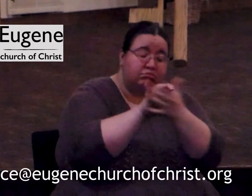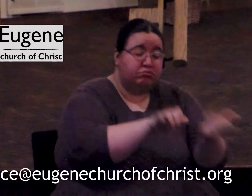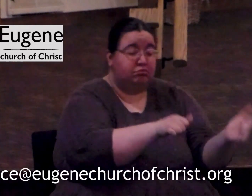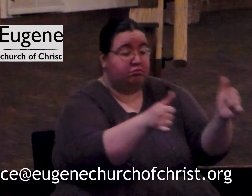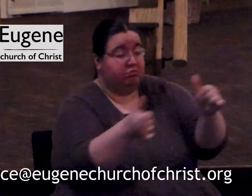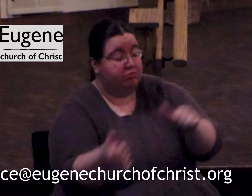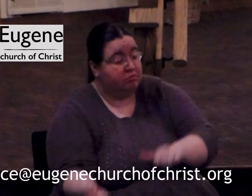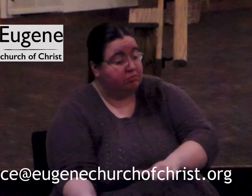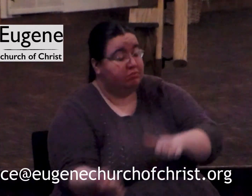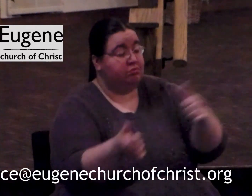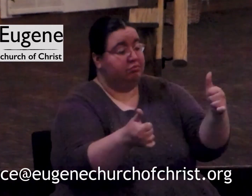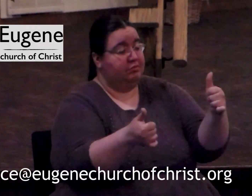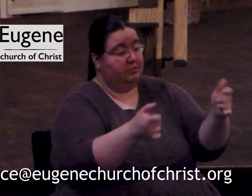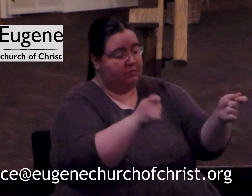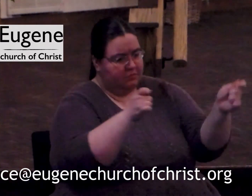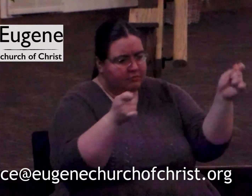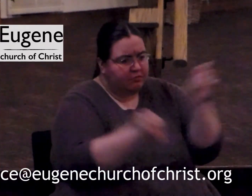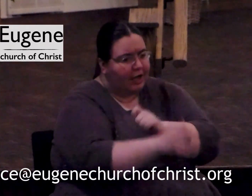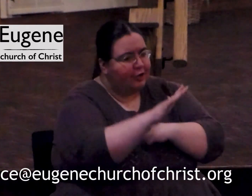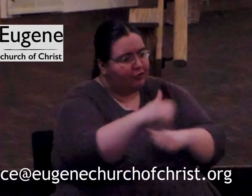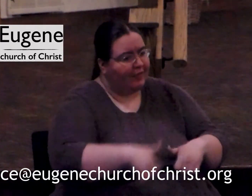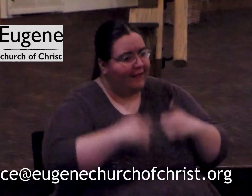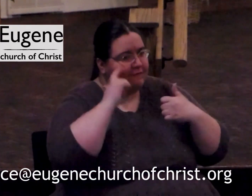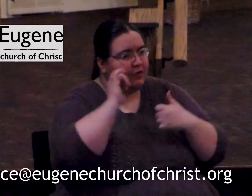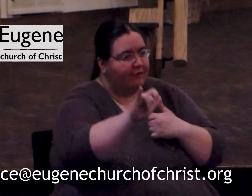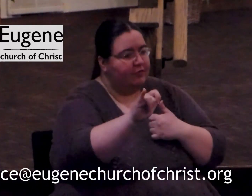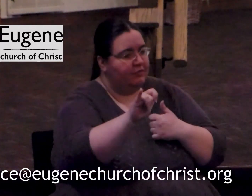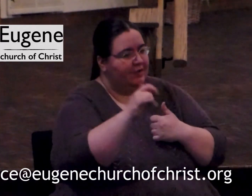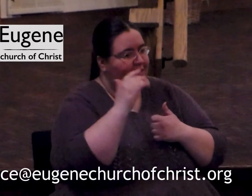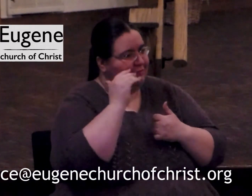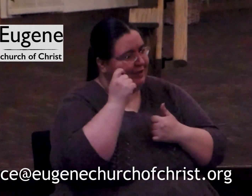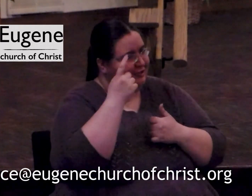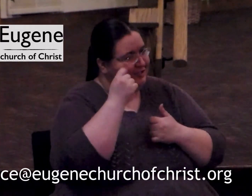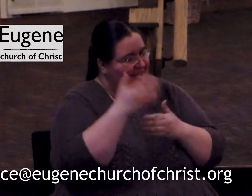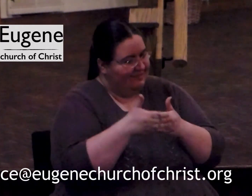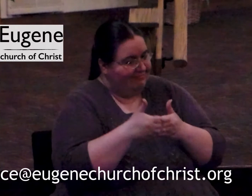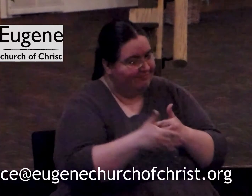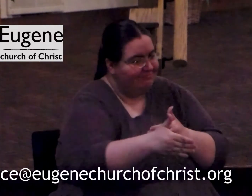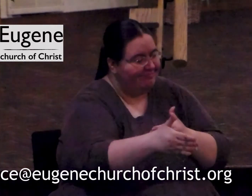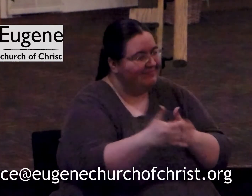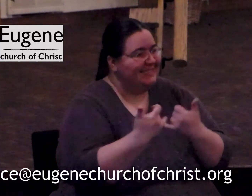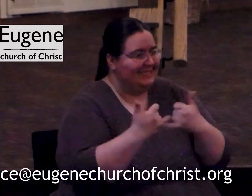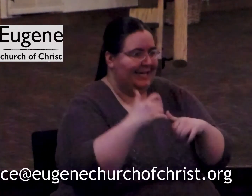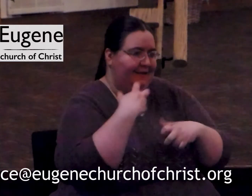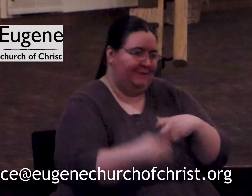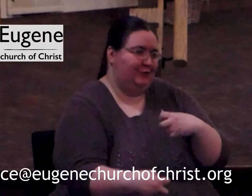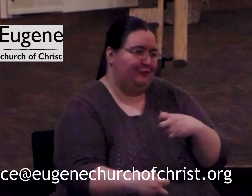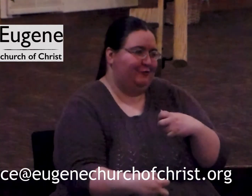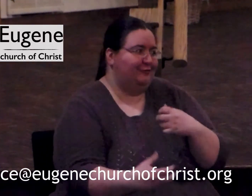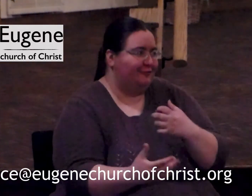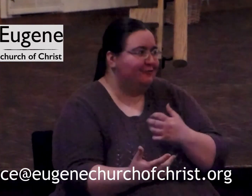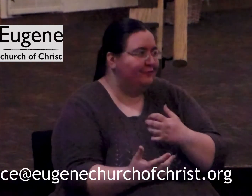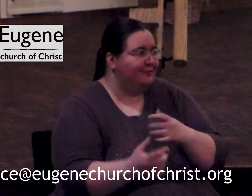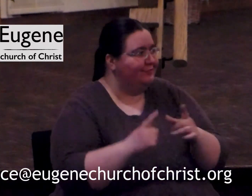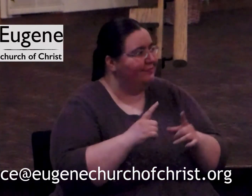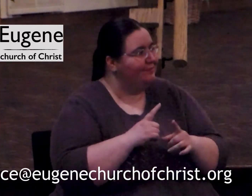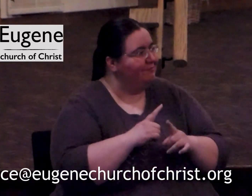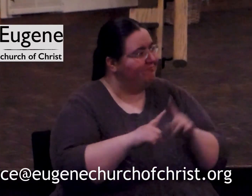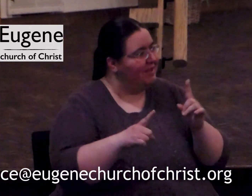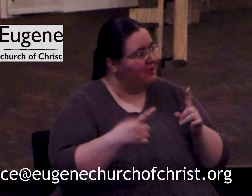you can confess His name, you can believe in Him, you can take Him on in baptism, and your life can be changed. And you can find out it's still kind of difficult